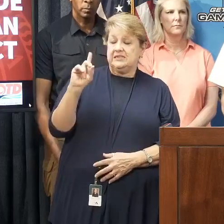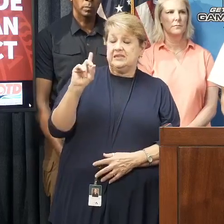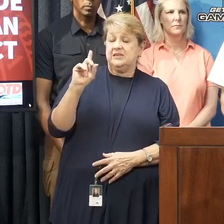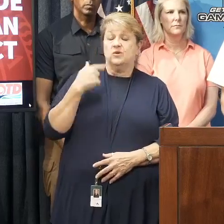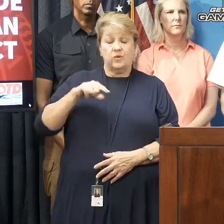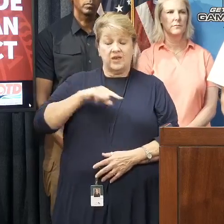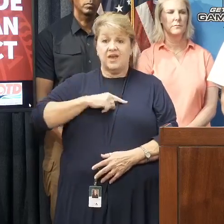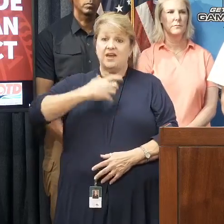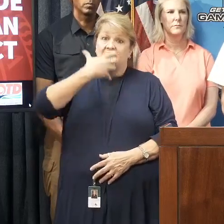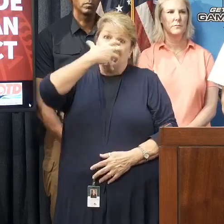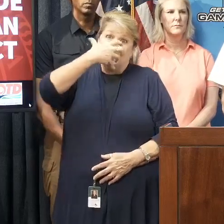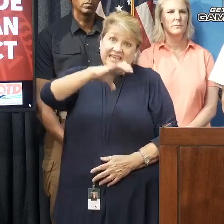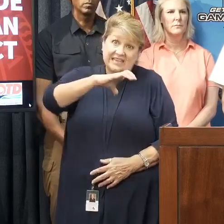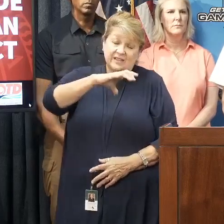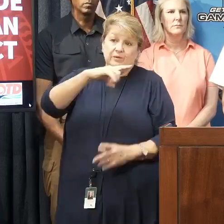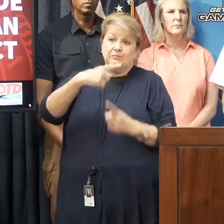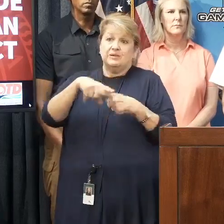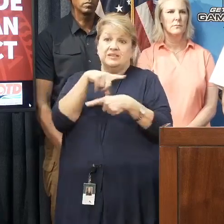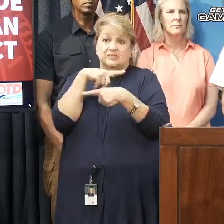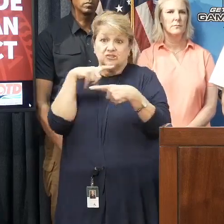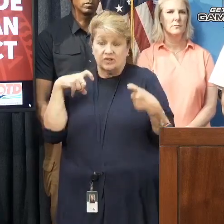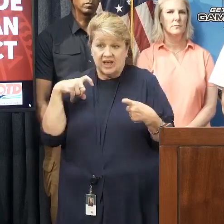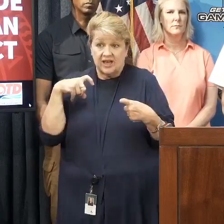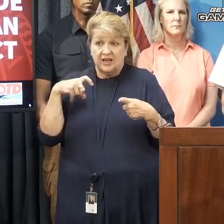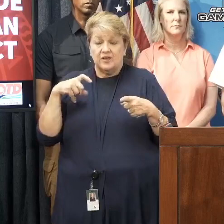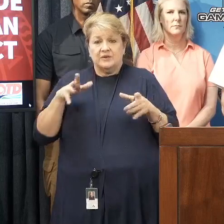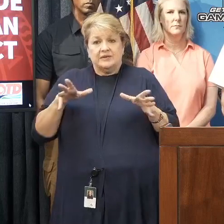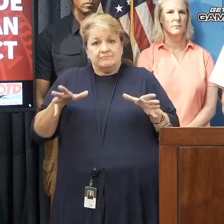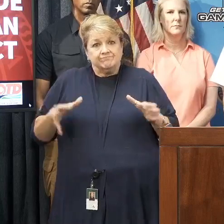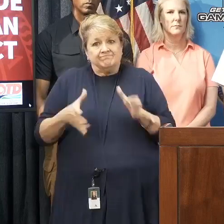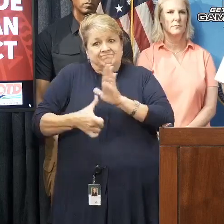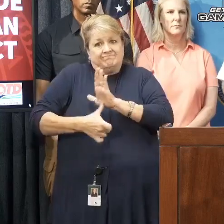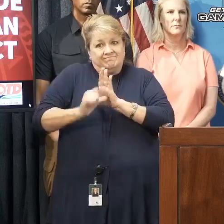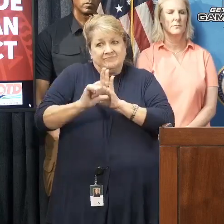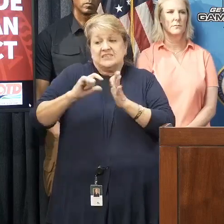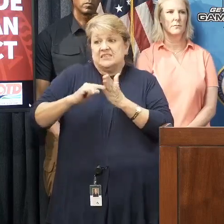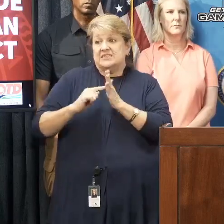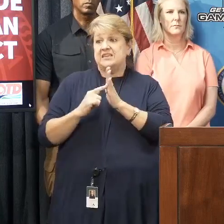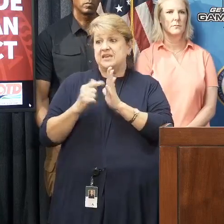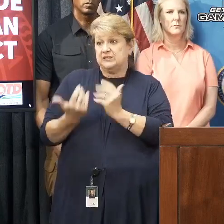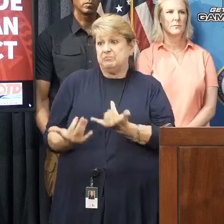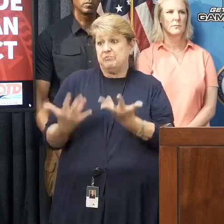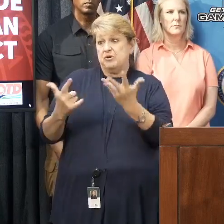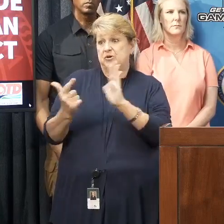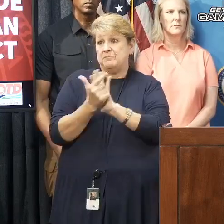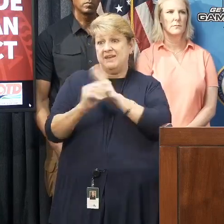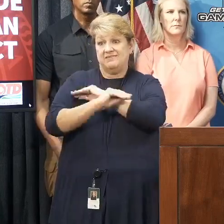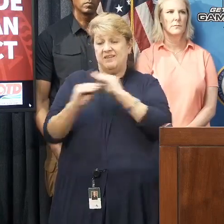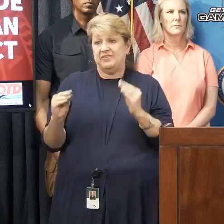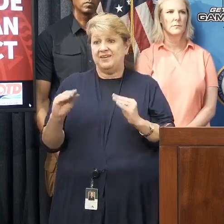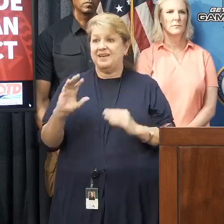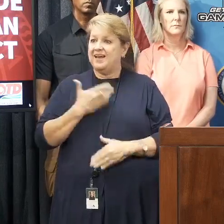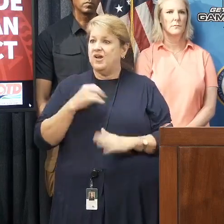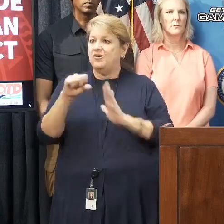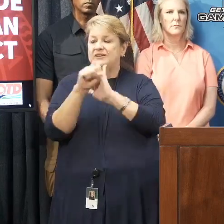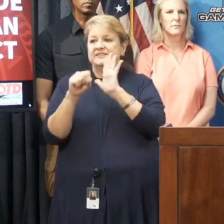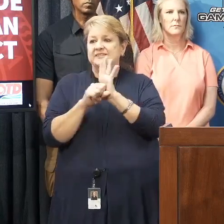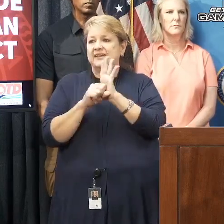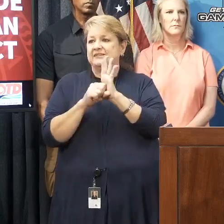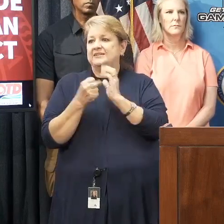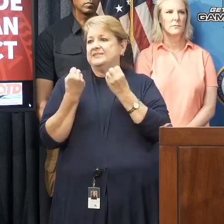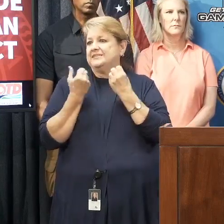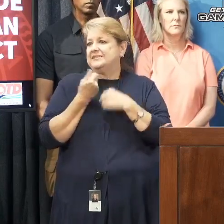conditions, DOTD would like to emphasize the importance of the statewide burn ban. Unfortunately, our state has already had to deal with